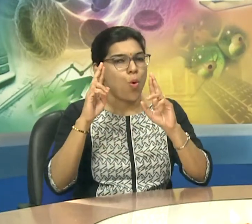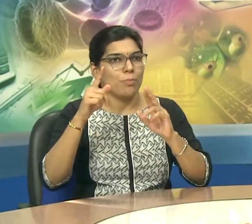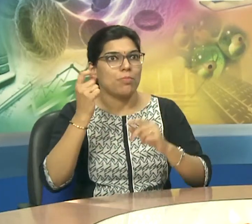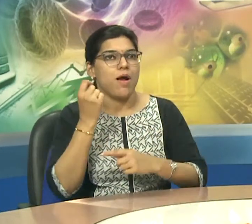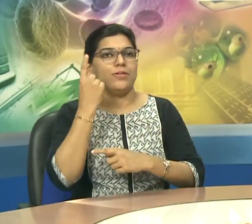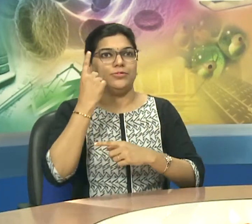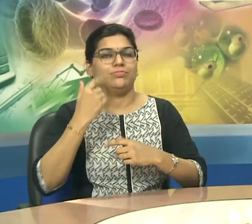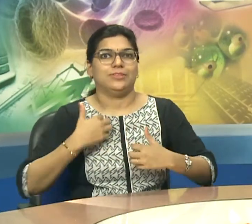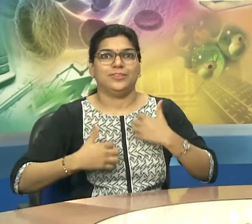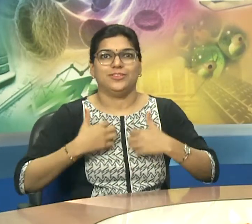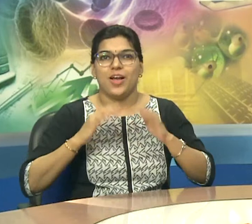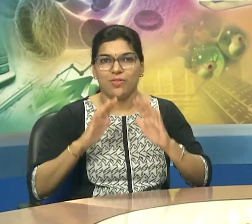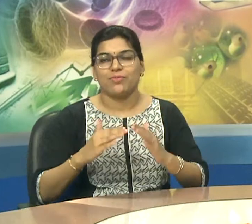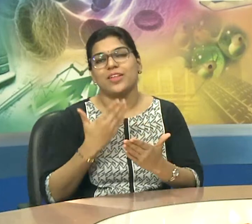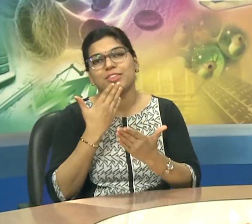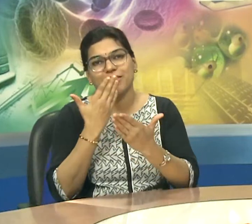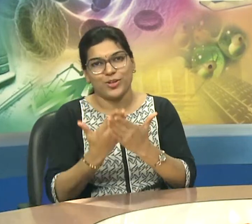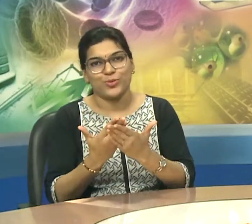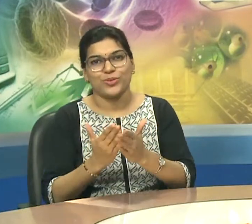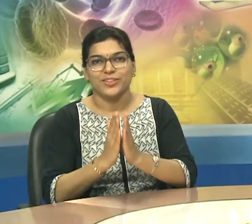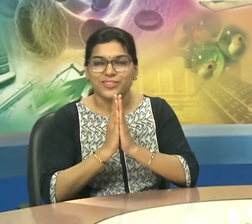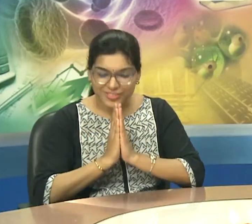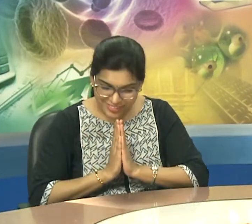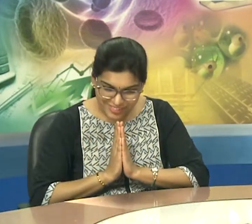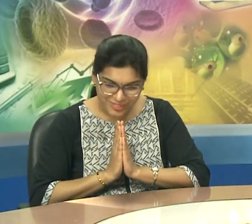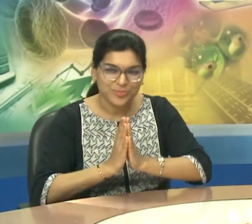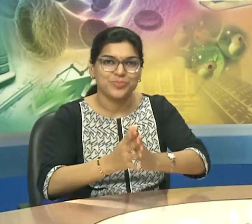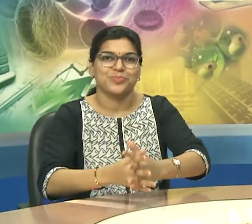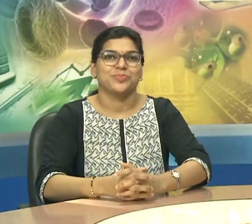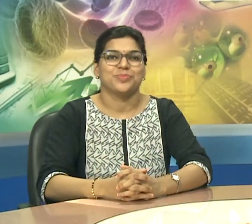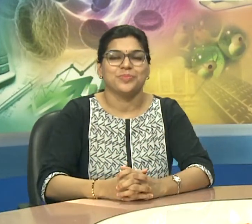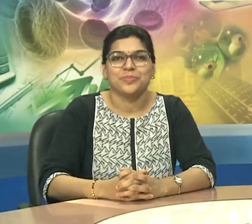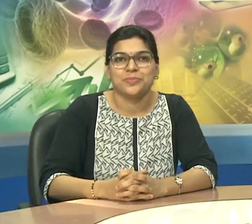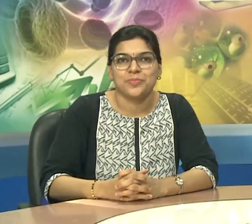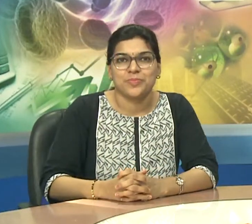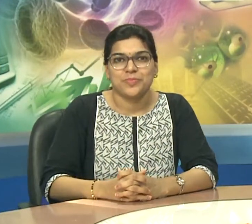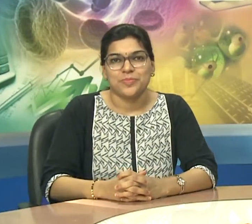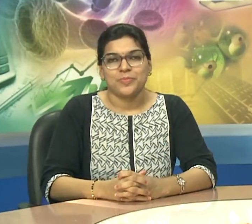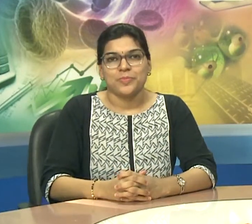about the protection law. So I hope you enjoyed the story. Thank you so much.